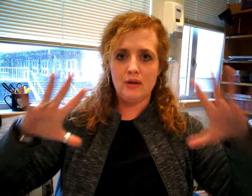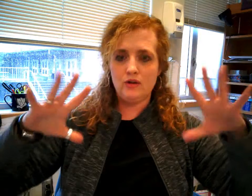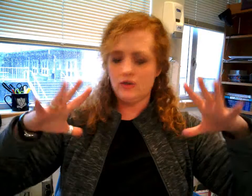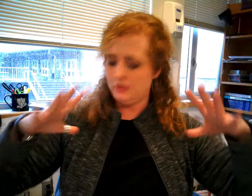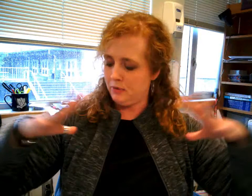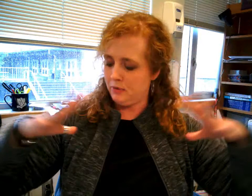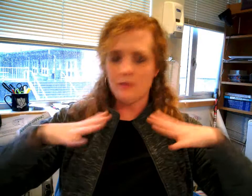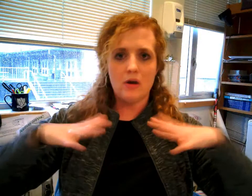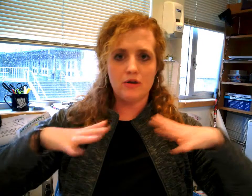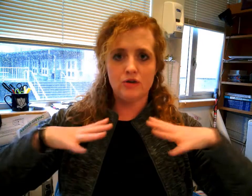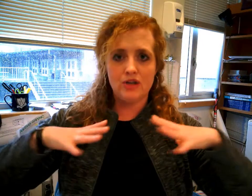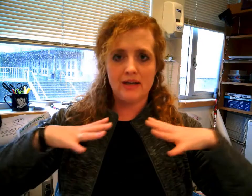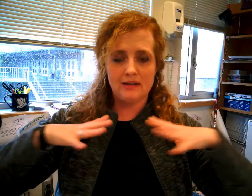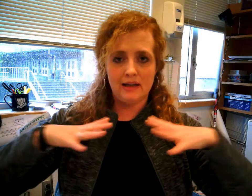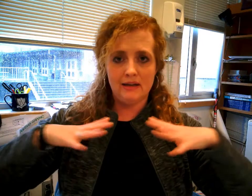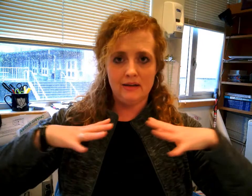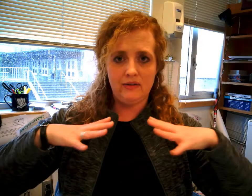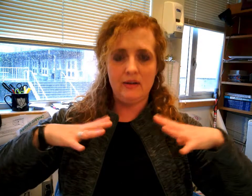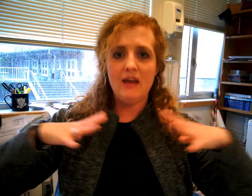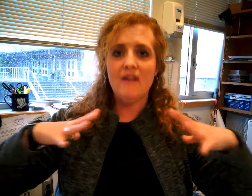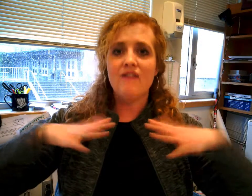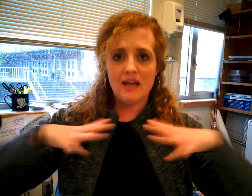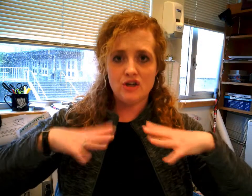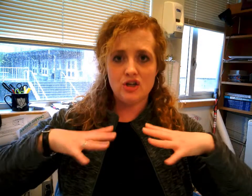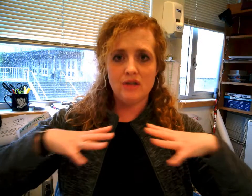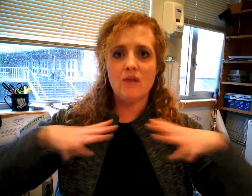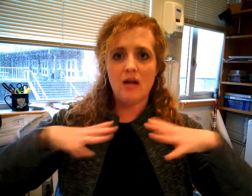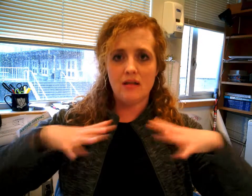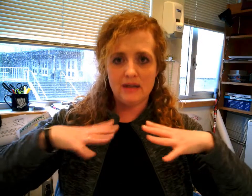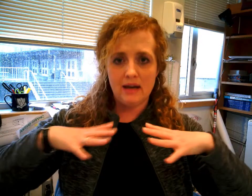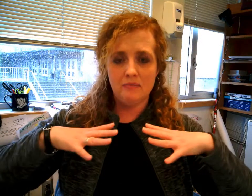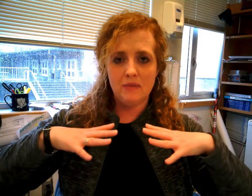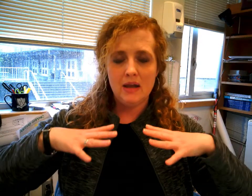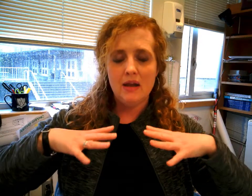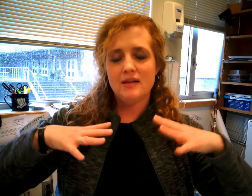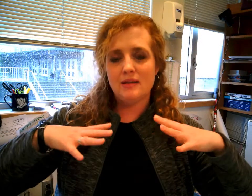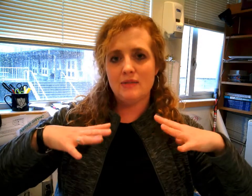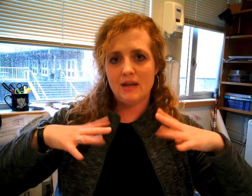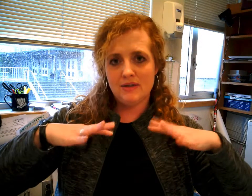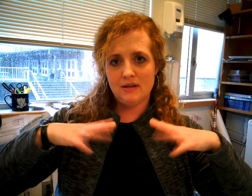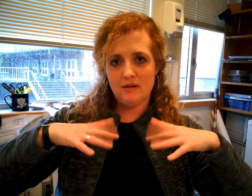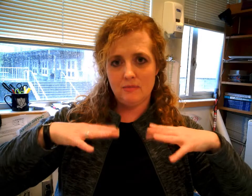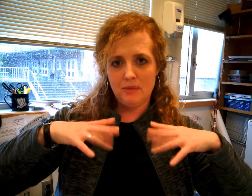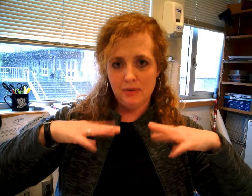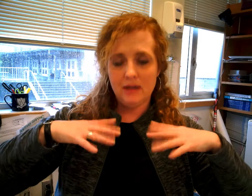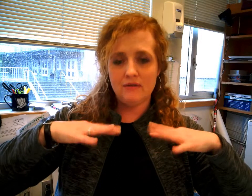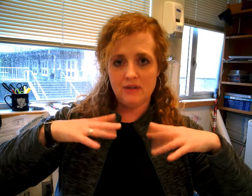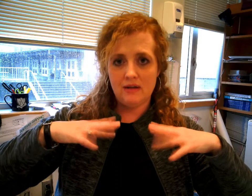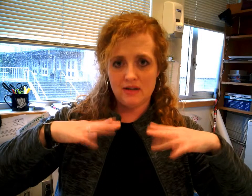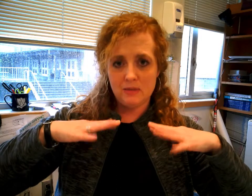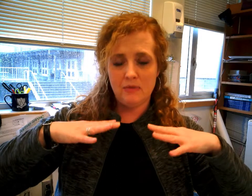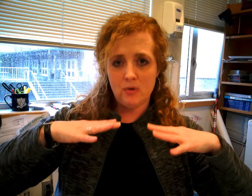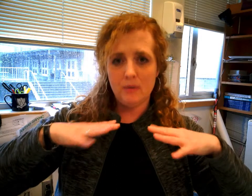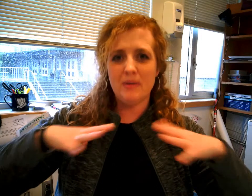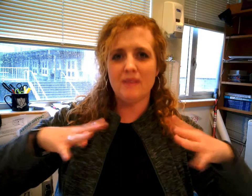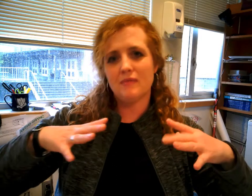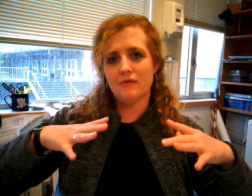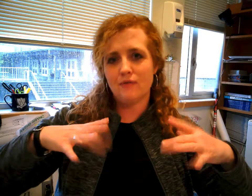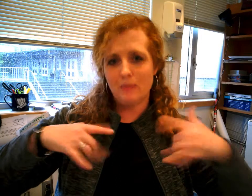You're just putting them on your chest like this. Vacation, holiday. Sometimes people have done this before, but for me,